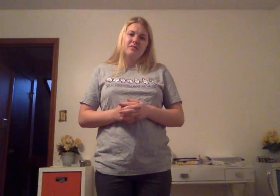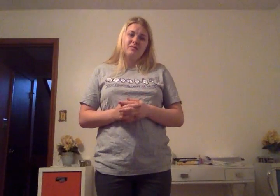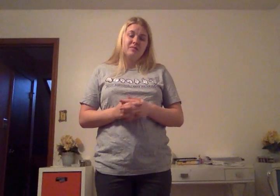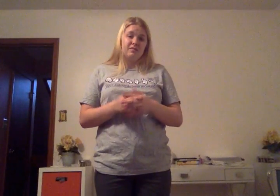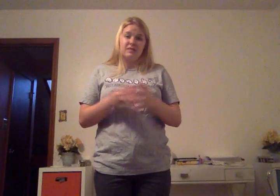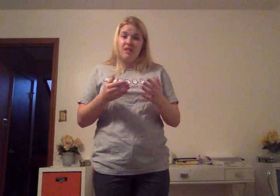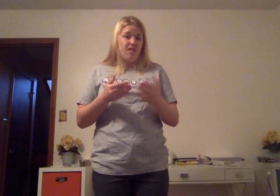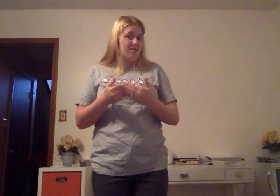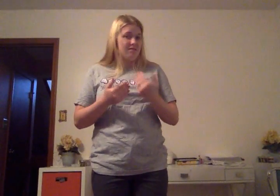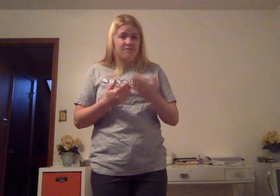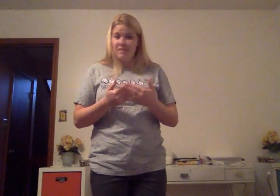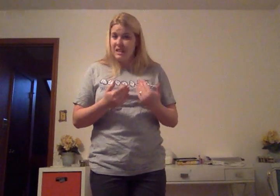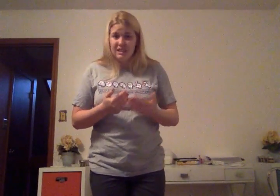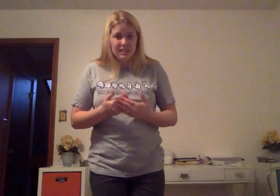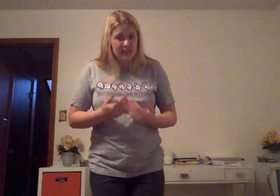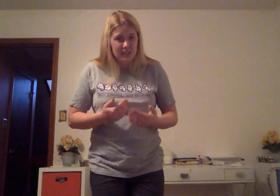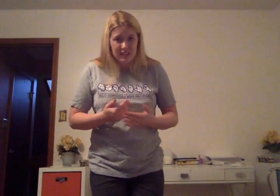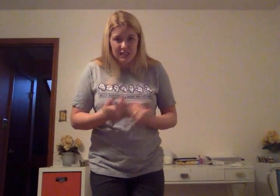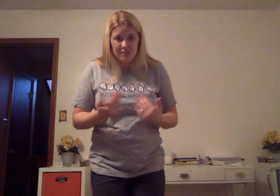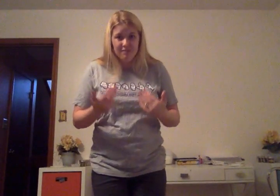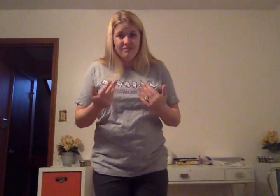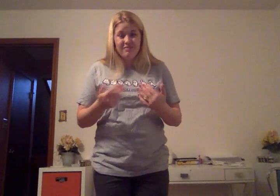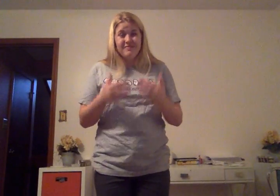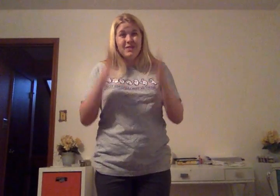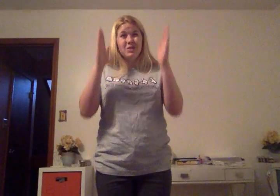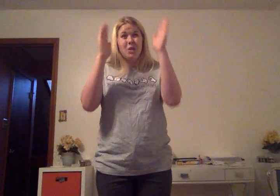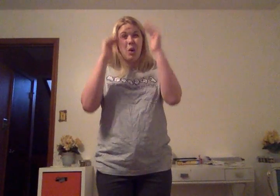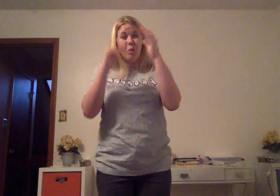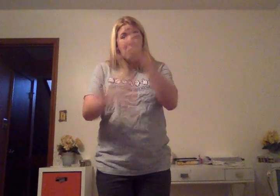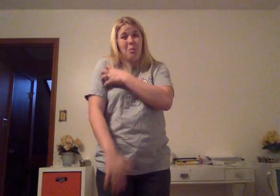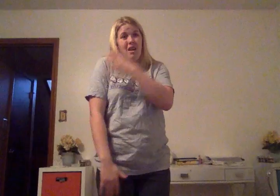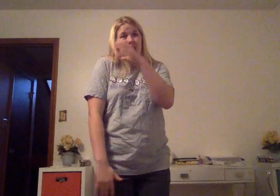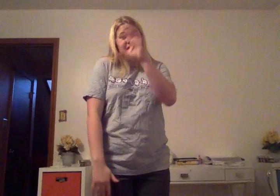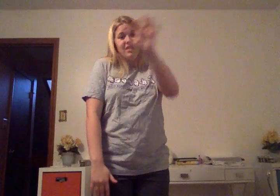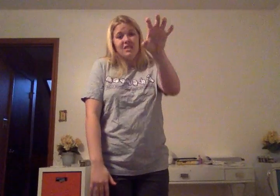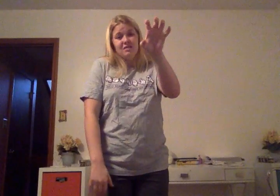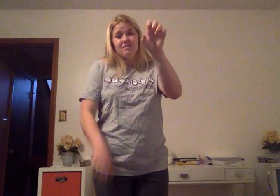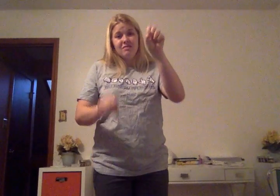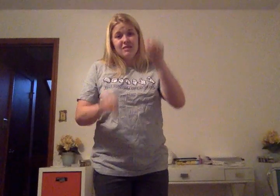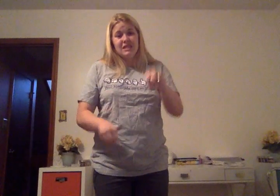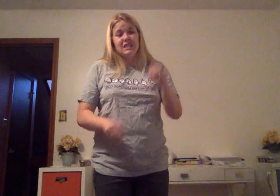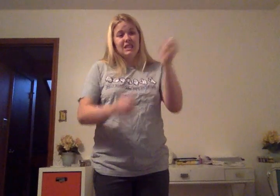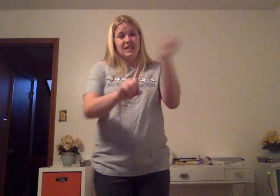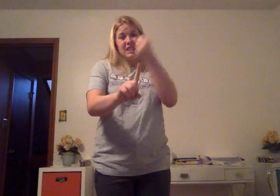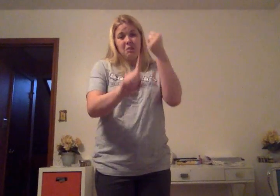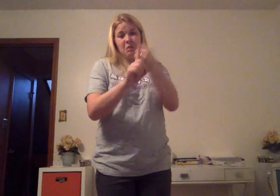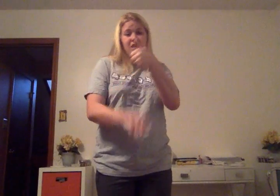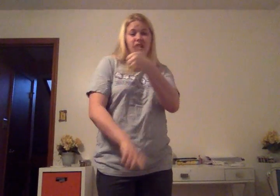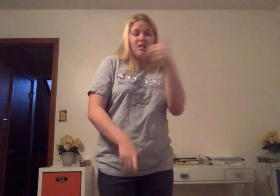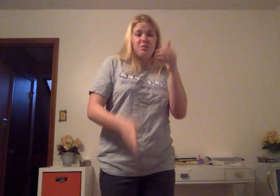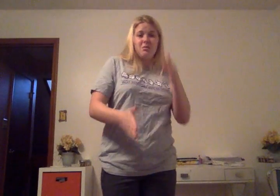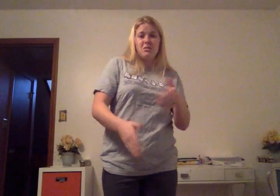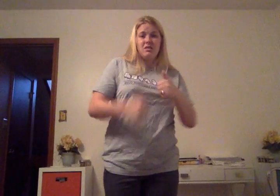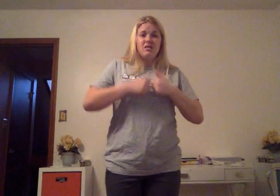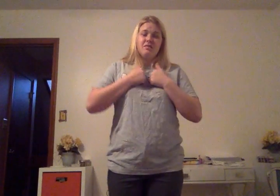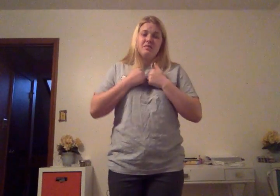about. Hopefully it's impactful, because what we experienced, we really hoped that it would be something that obviously saved my